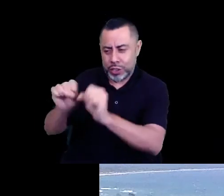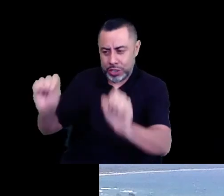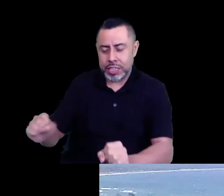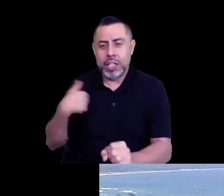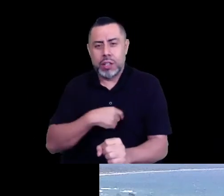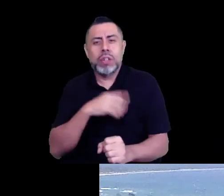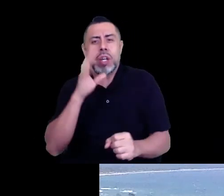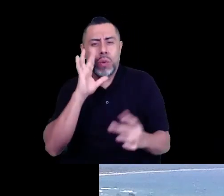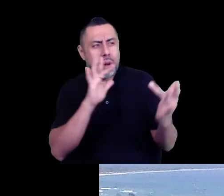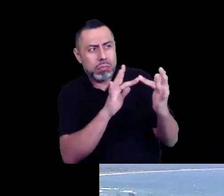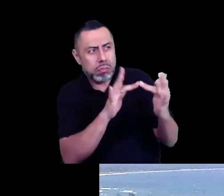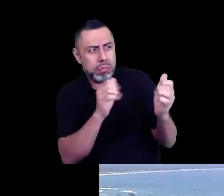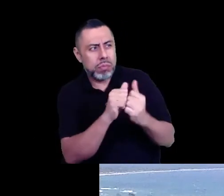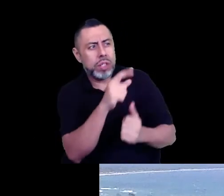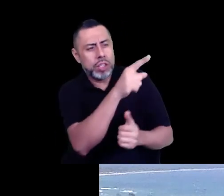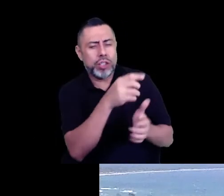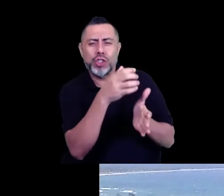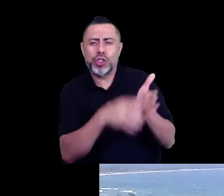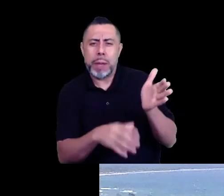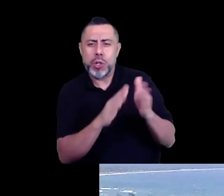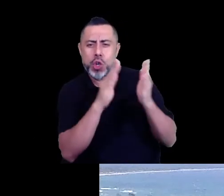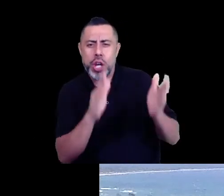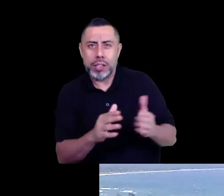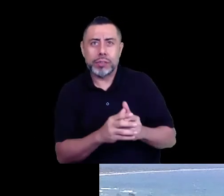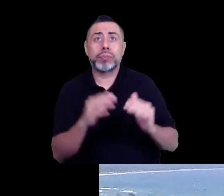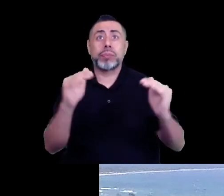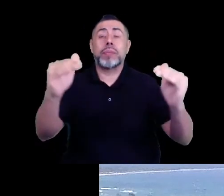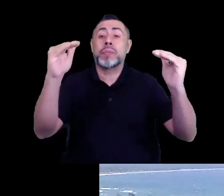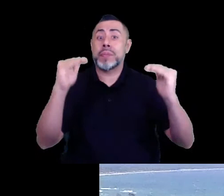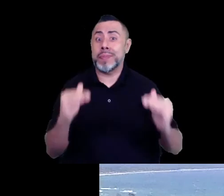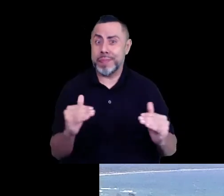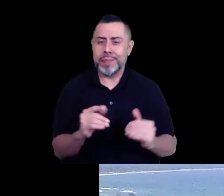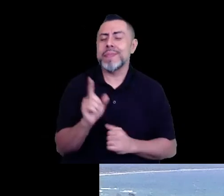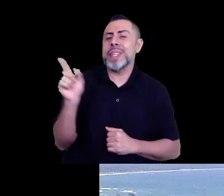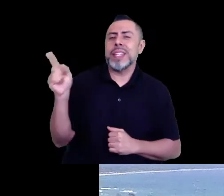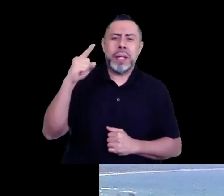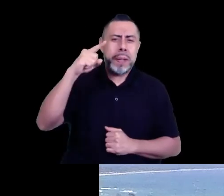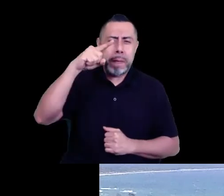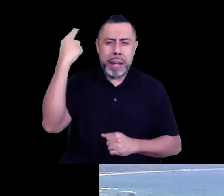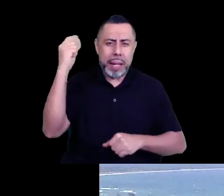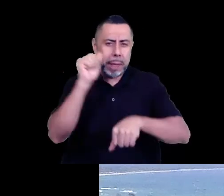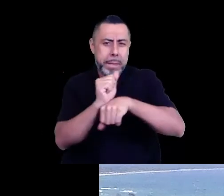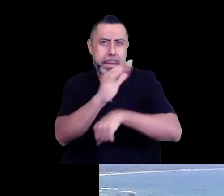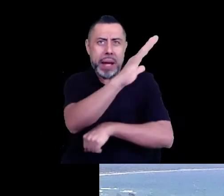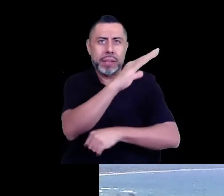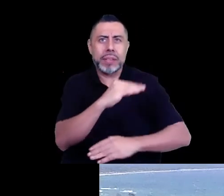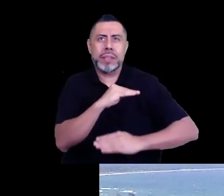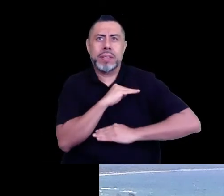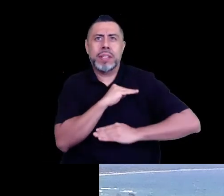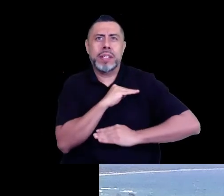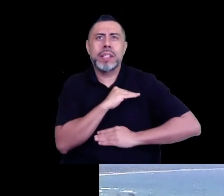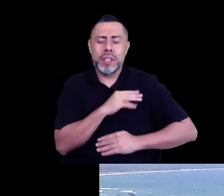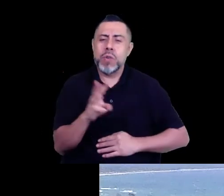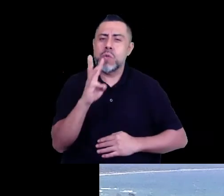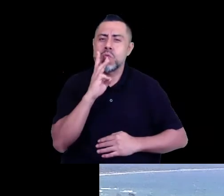our Black Mountain Water Project raffle, I mentioned this beautiful background we have. Our beautiful sister, Julie Kaufman,